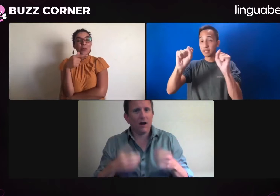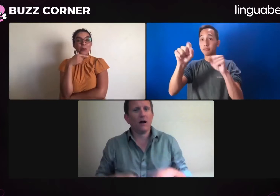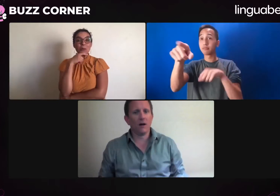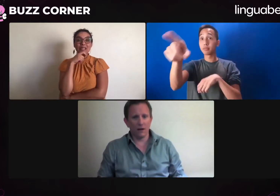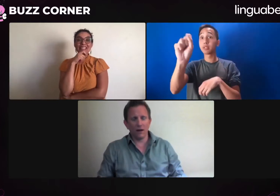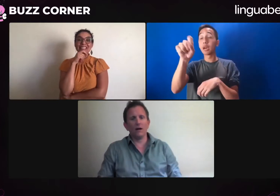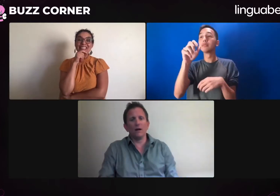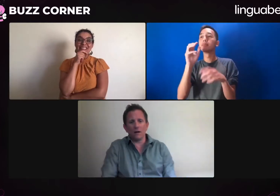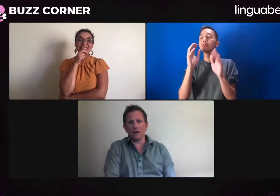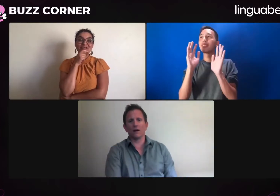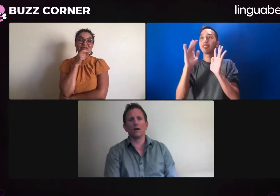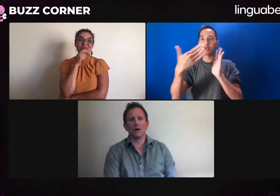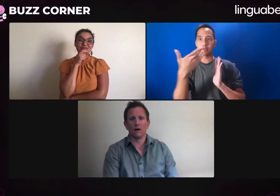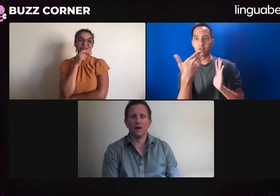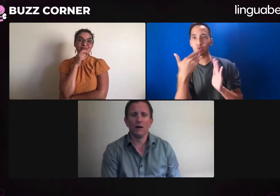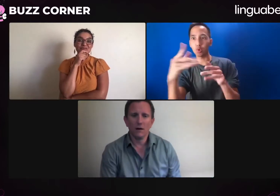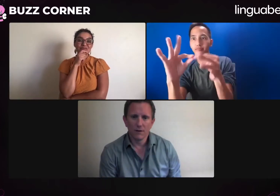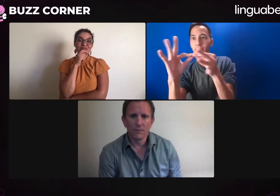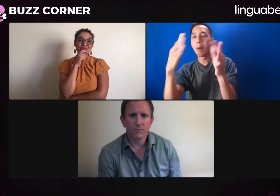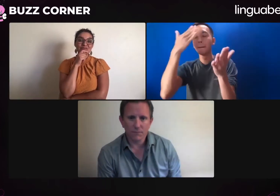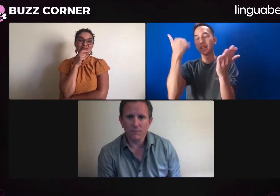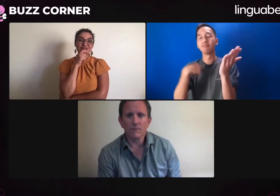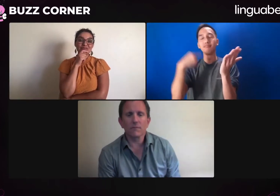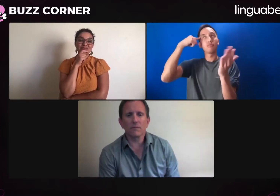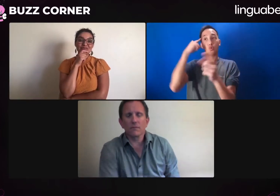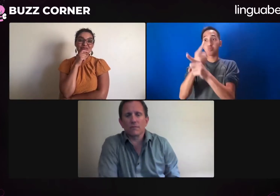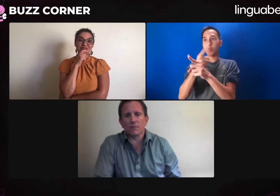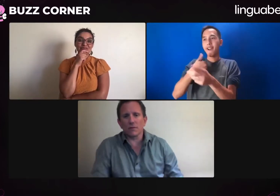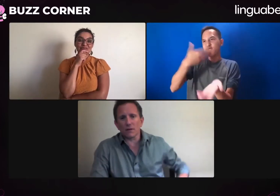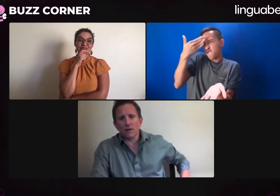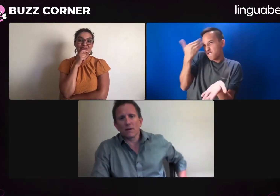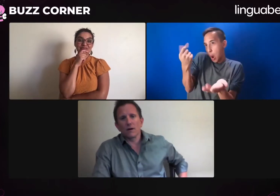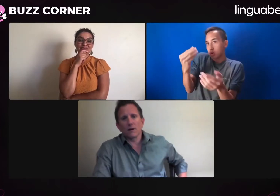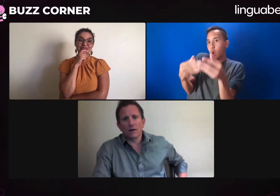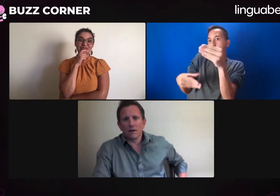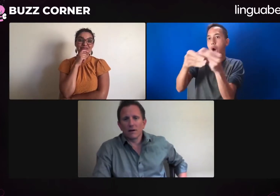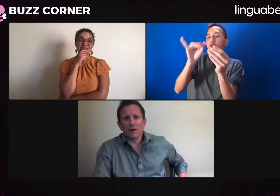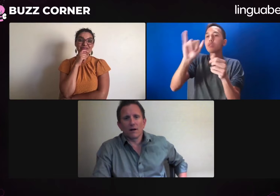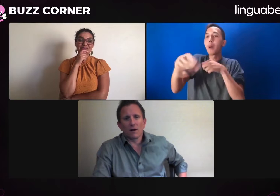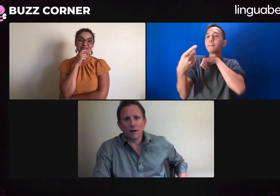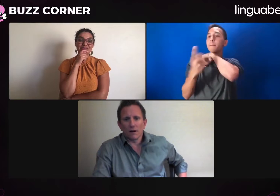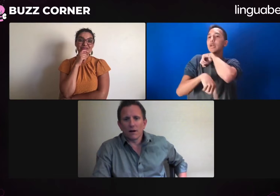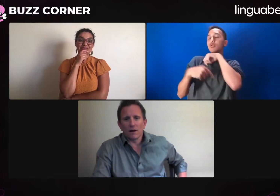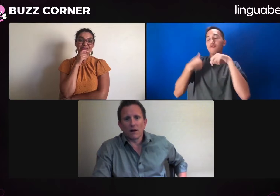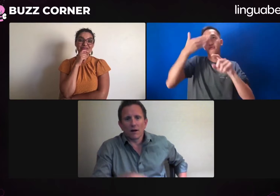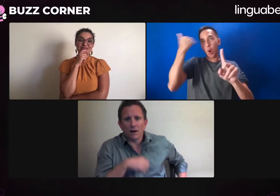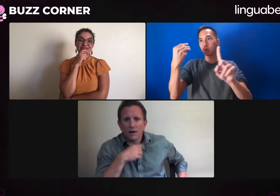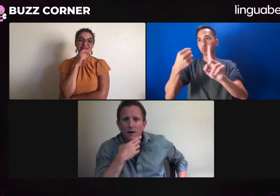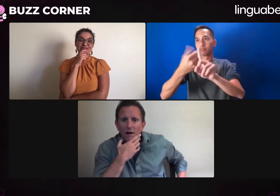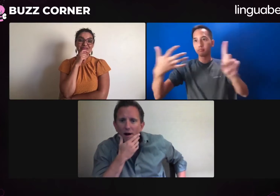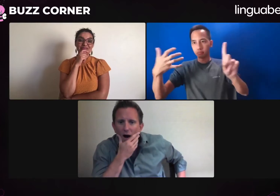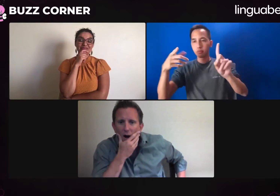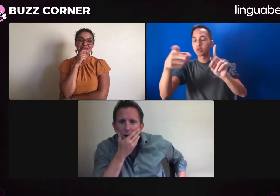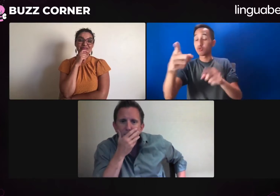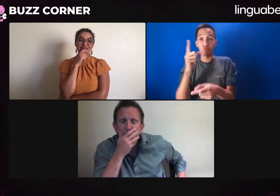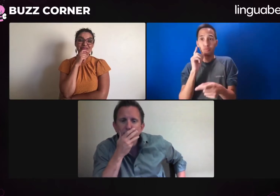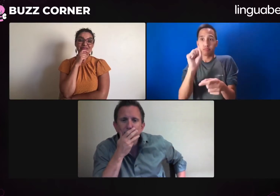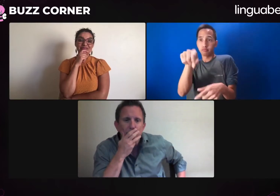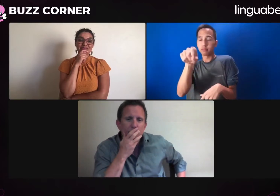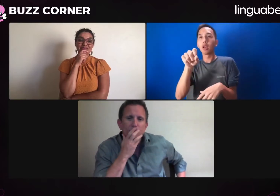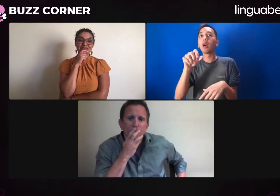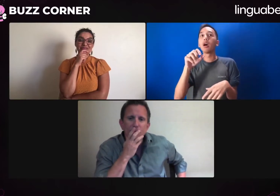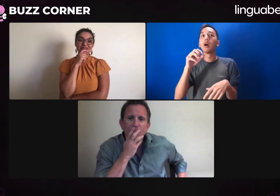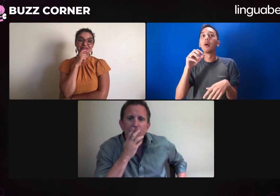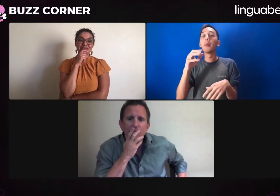And again, you may feel like that there's an injustice being done, right? I'm so glad you said that, because I almost forgot when we were talking